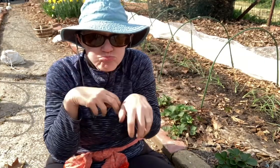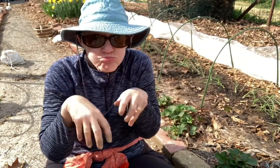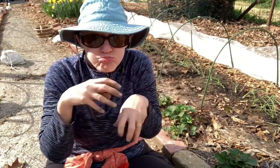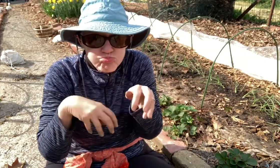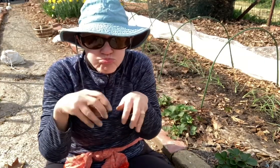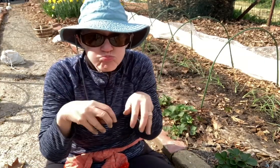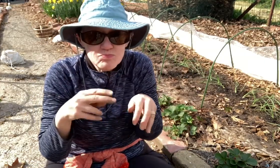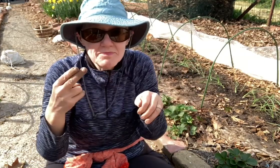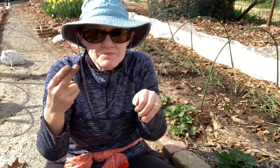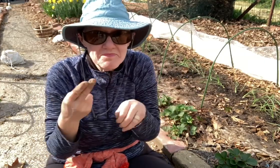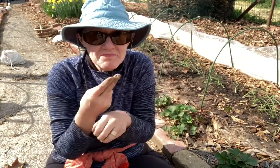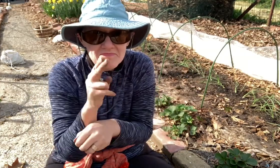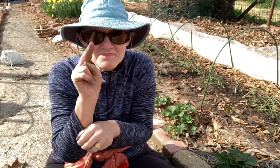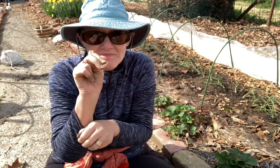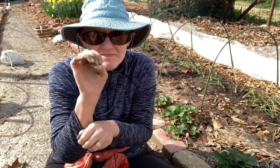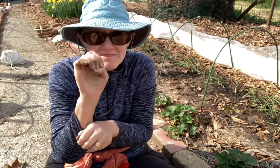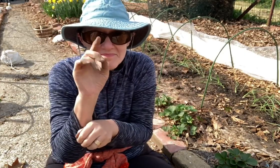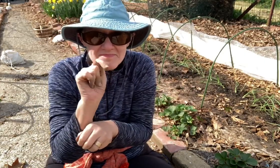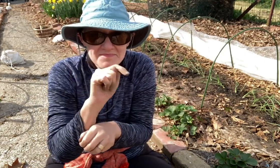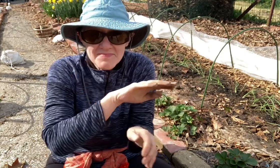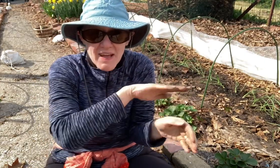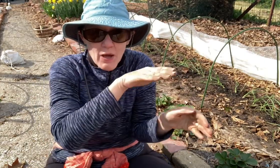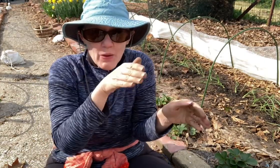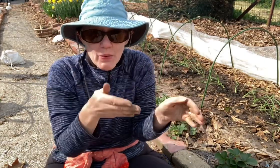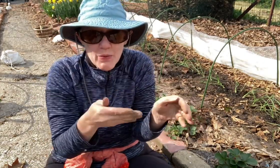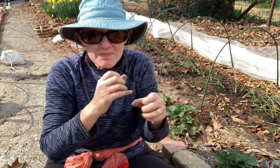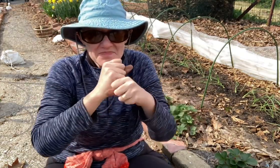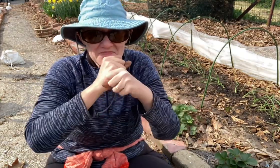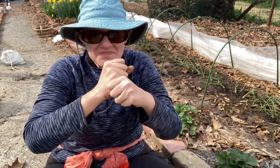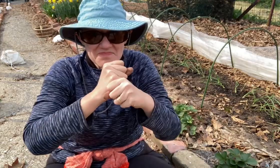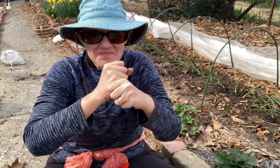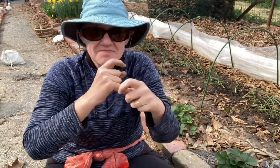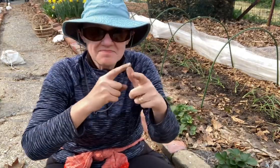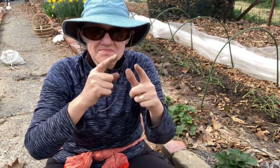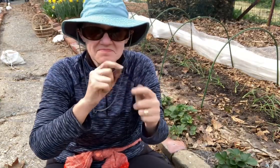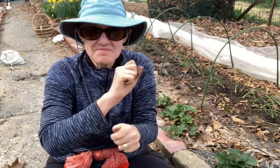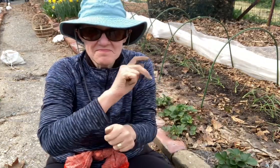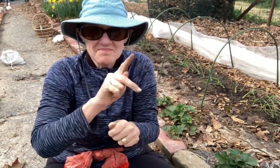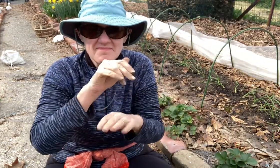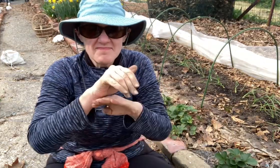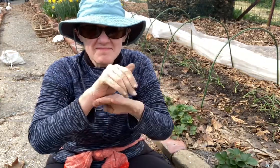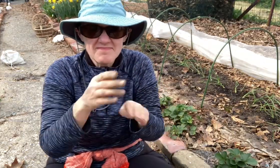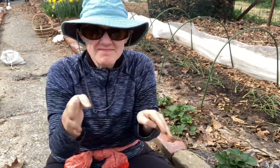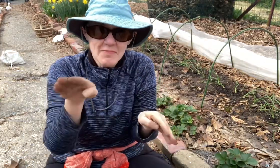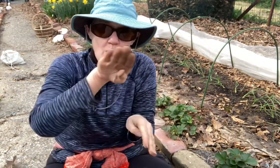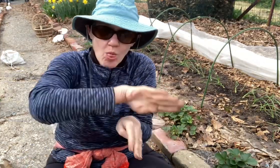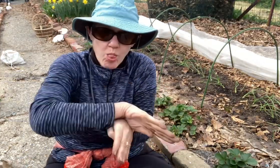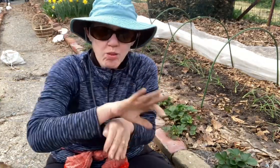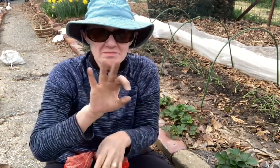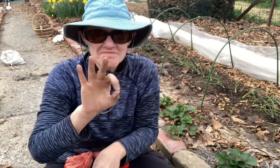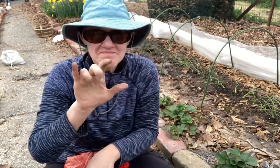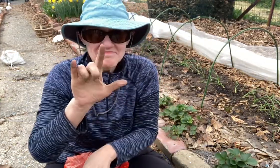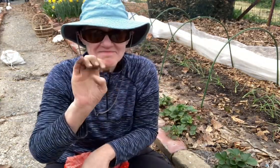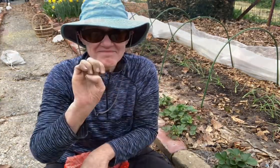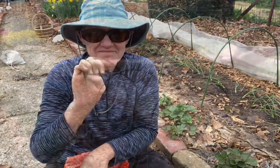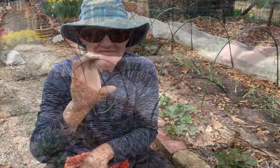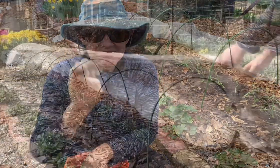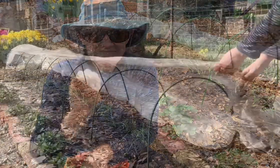it, the squirrels are going to dig. So I'm going to put some netting over it to protect it. And I'll come back tonight and cover it with